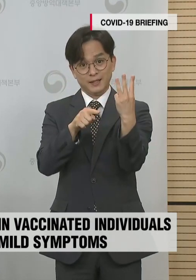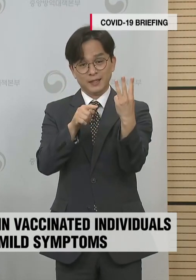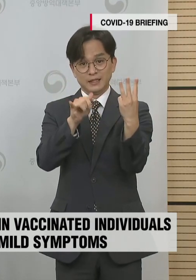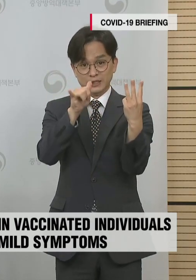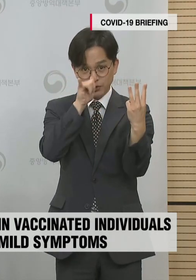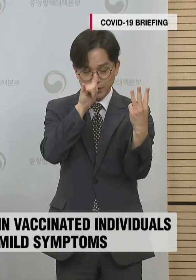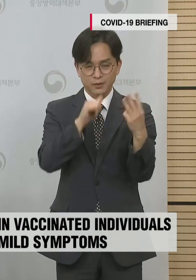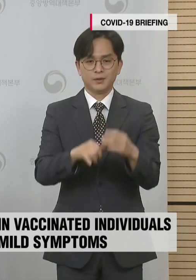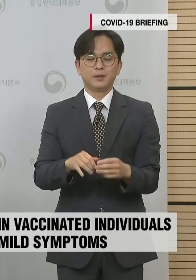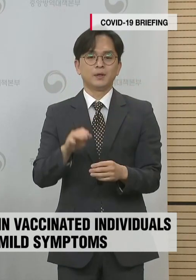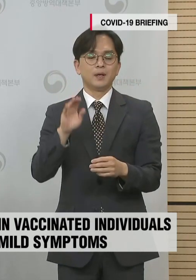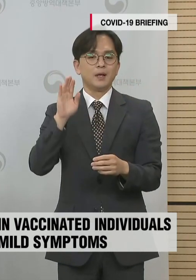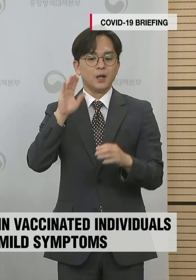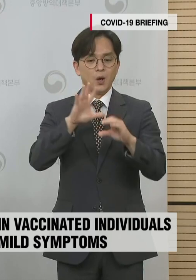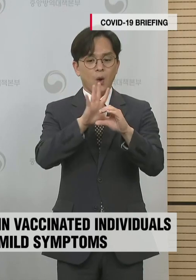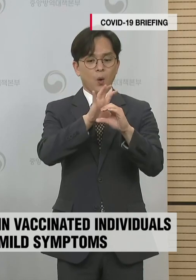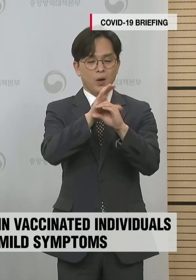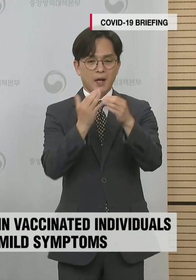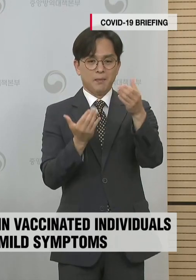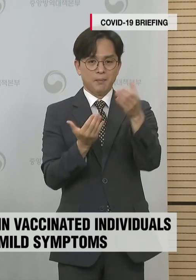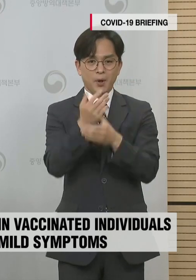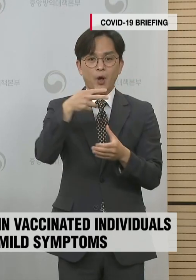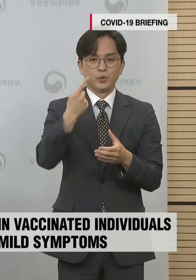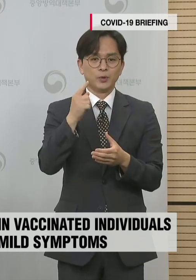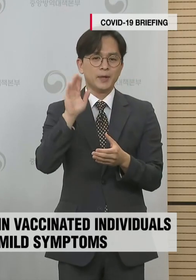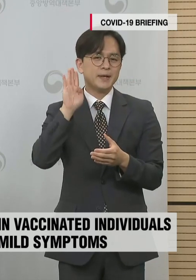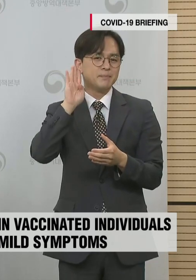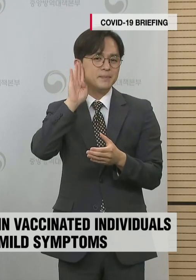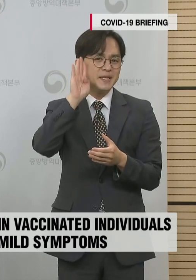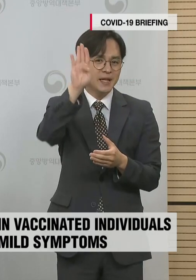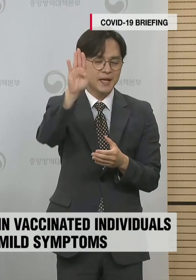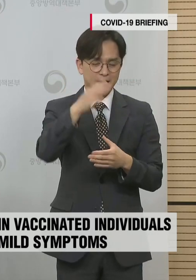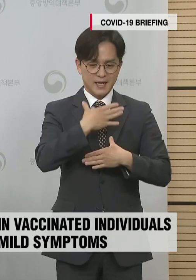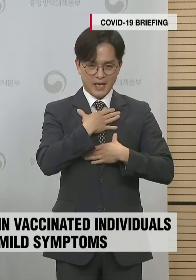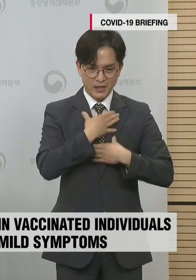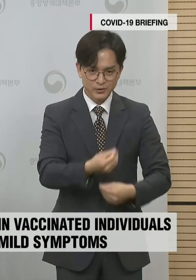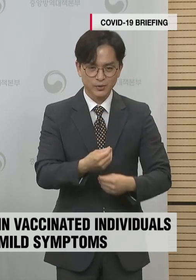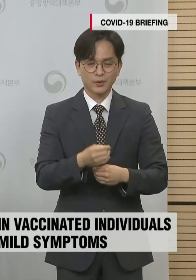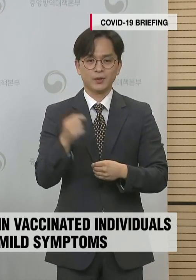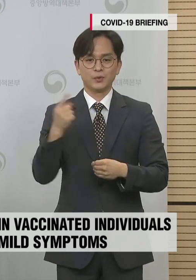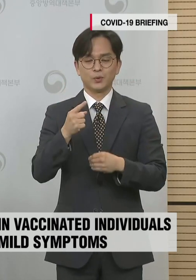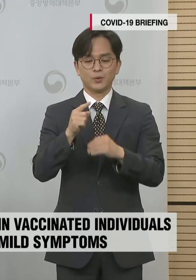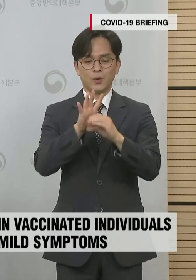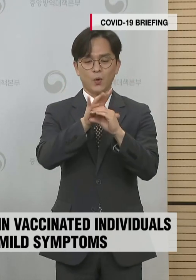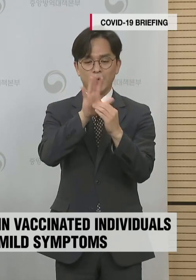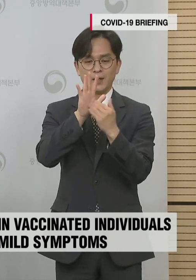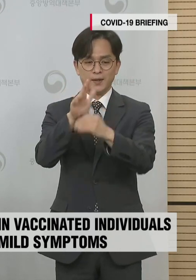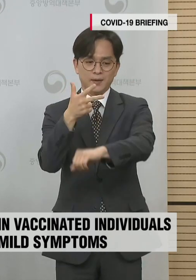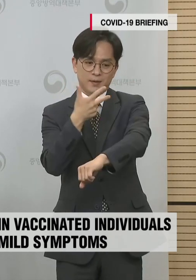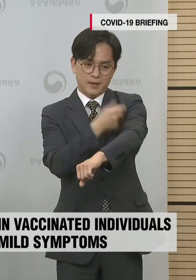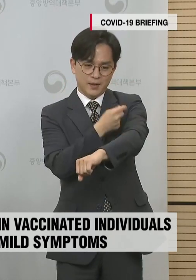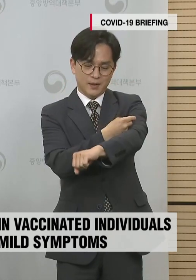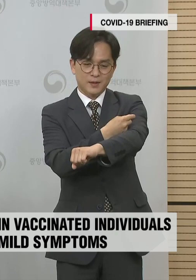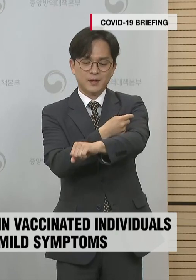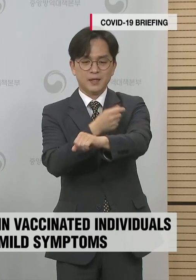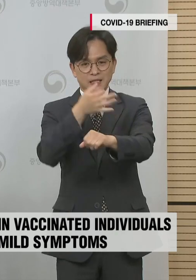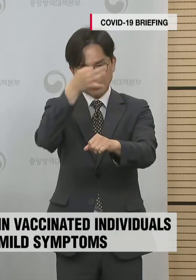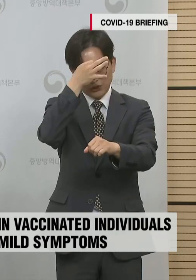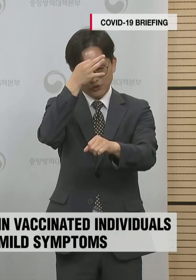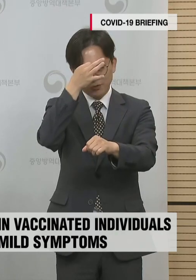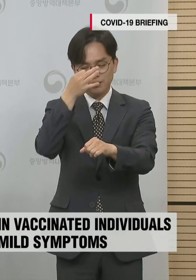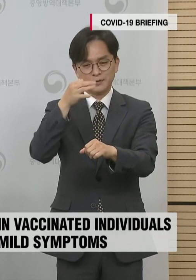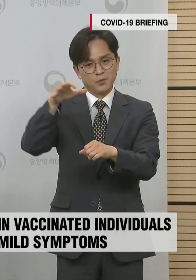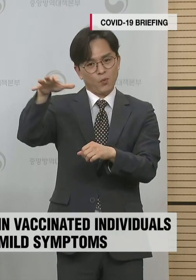that these vaccine sovereignty will enable us to have also to take the path towards to a safer